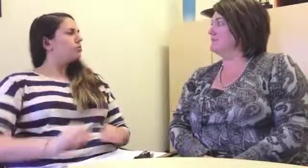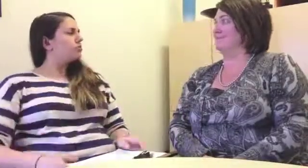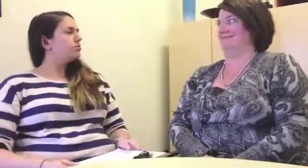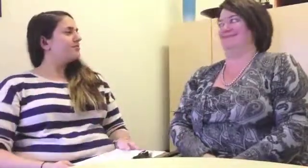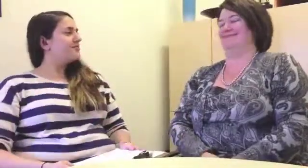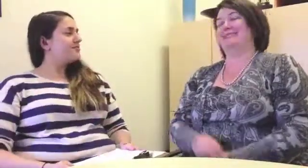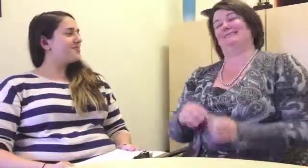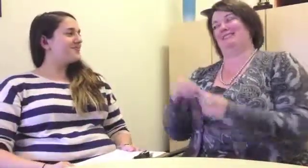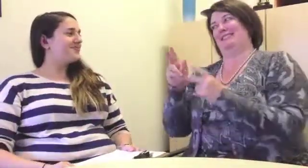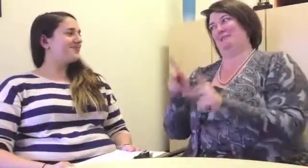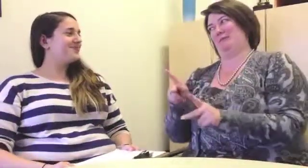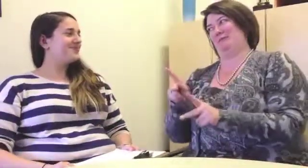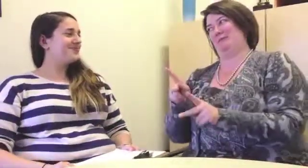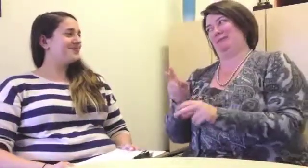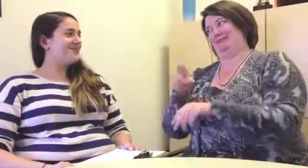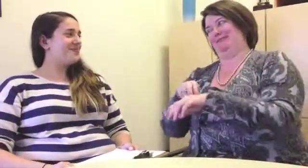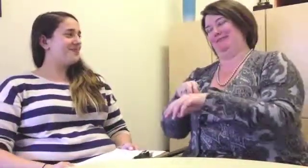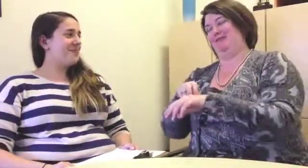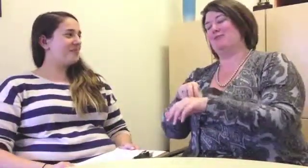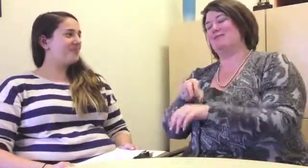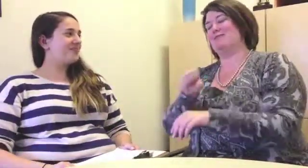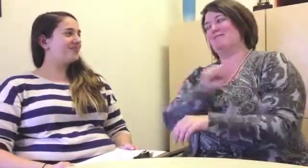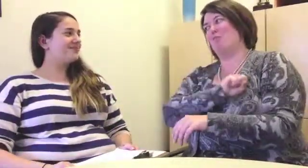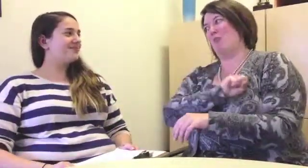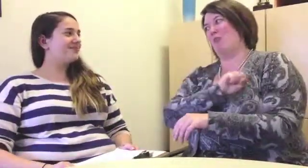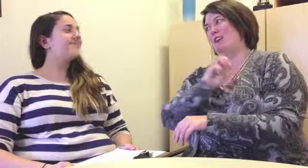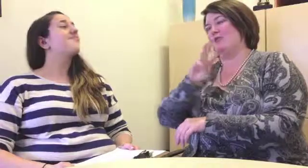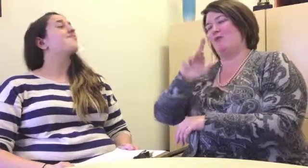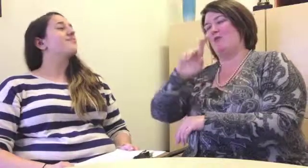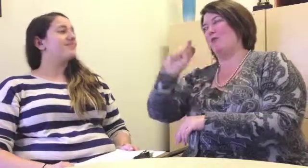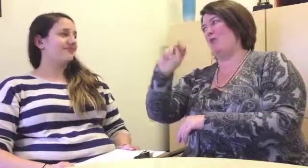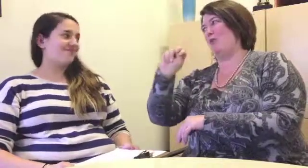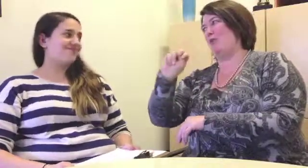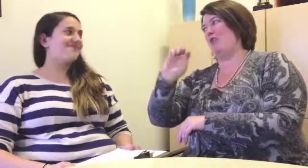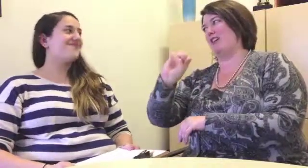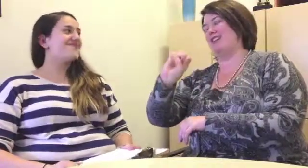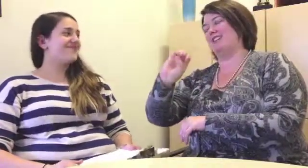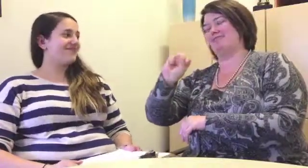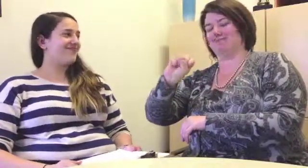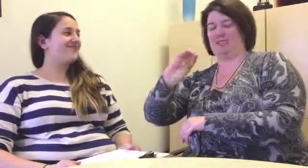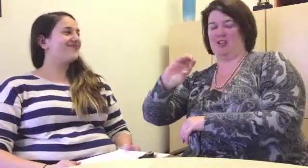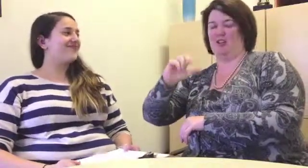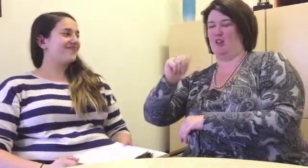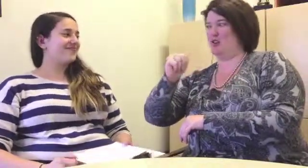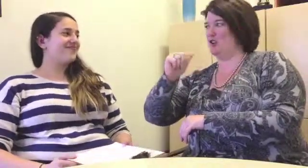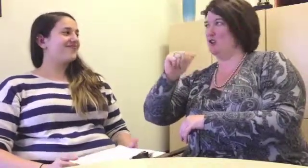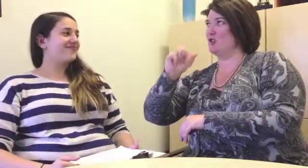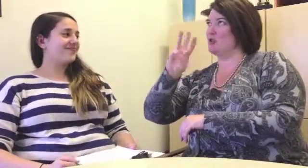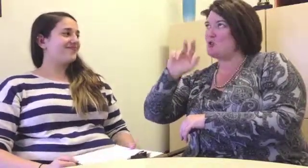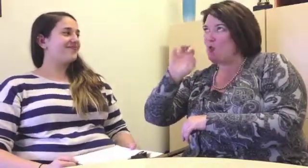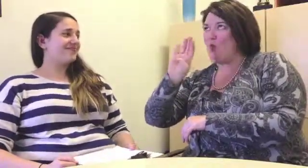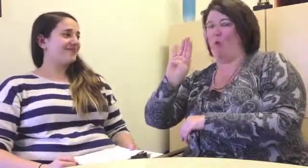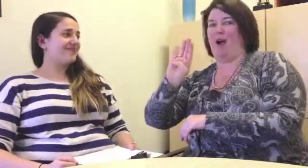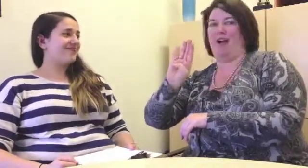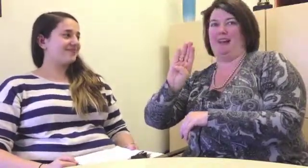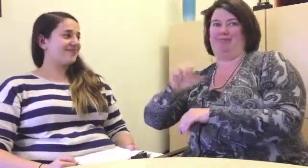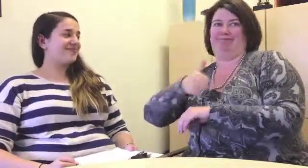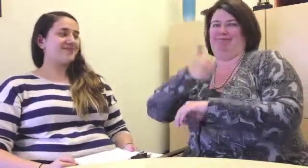And who did you honor this year? A very special person, of course. We honored the founder,